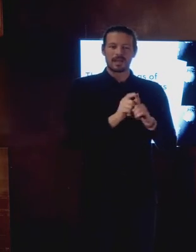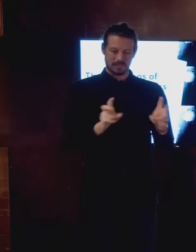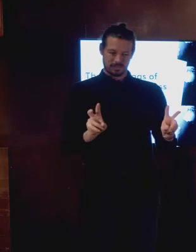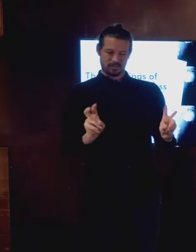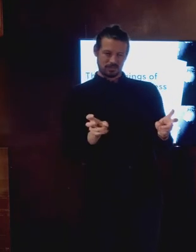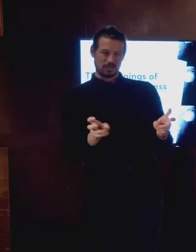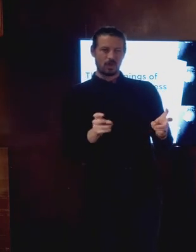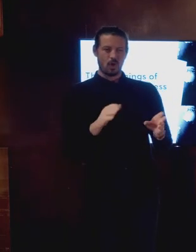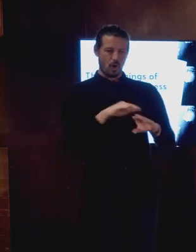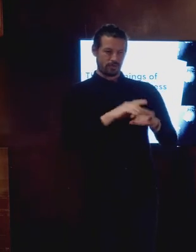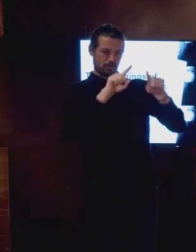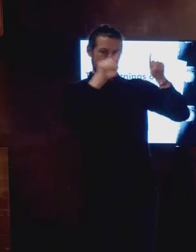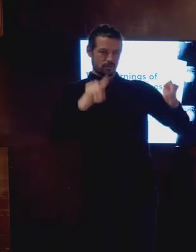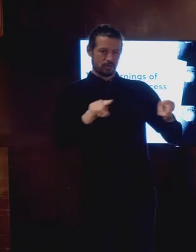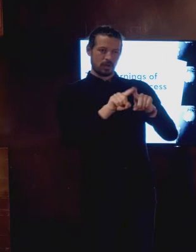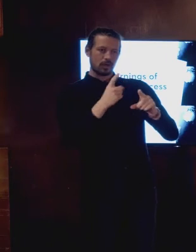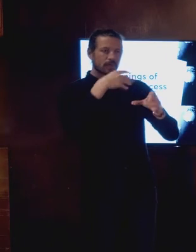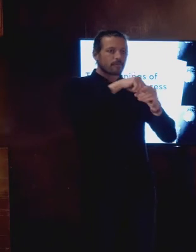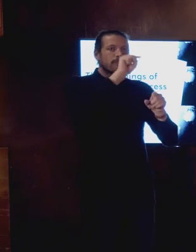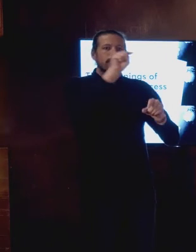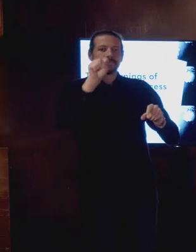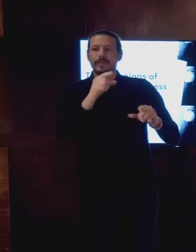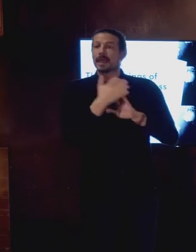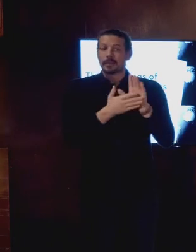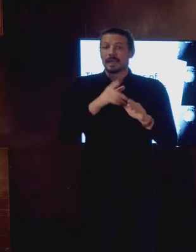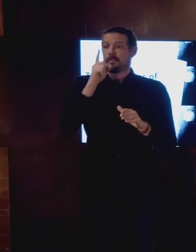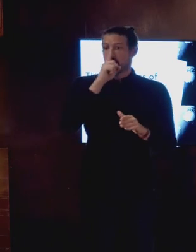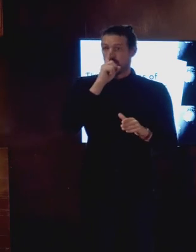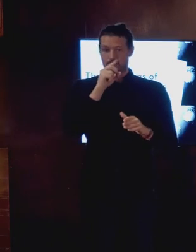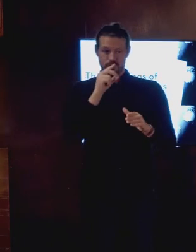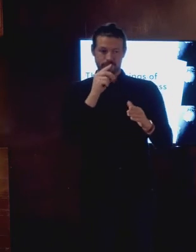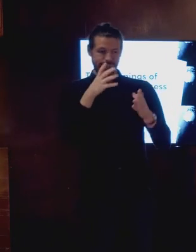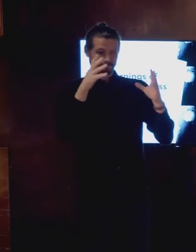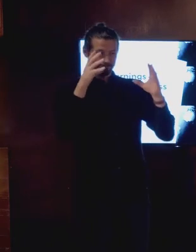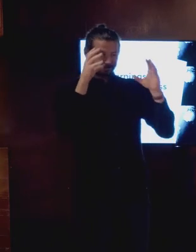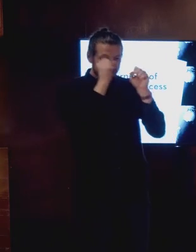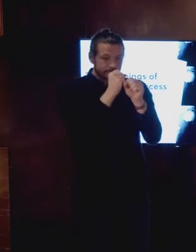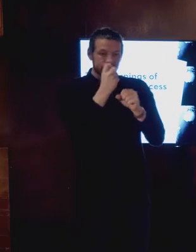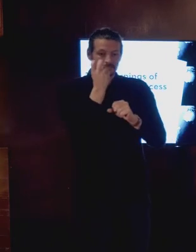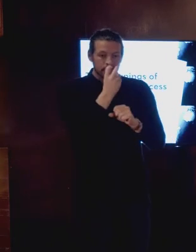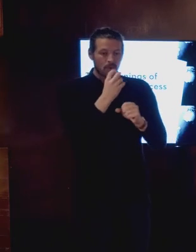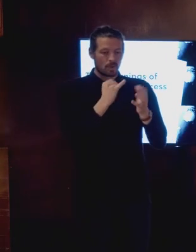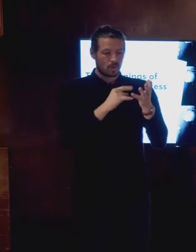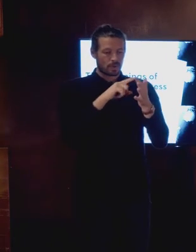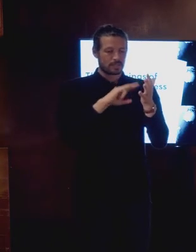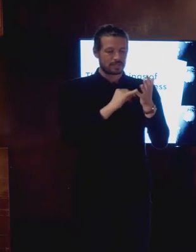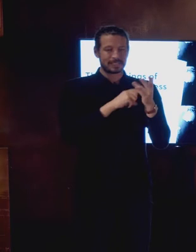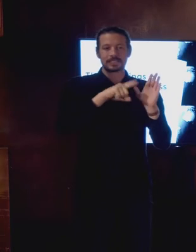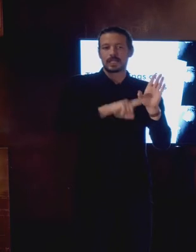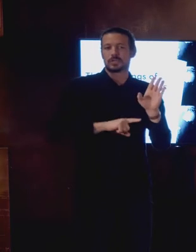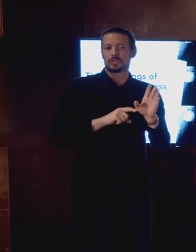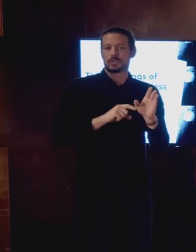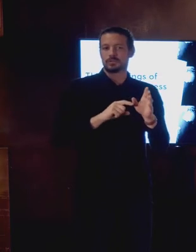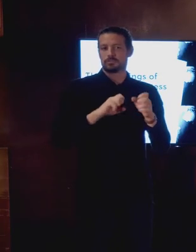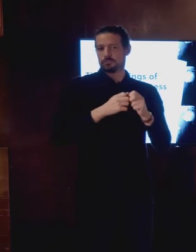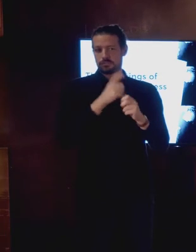caption, so that people with screen readers or people that have sensory conditions can read them. And so